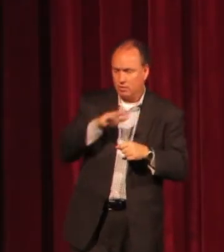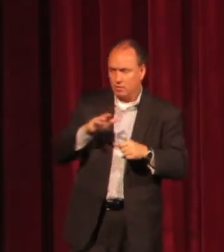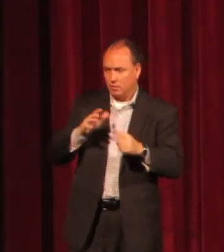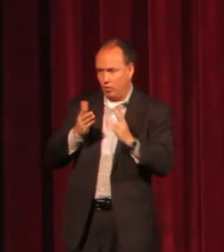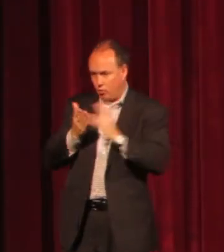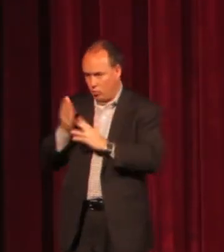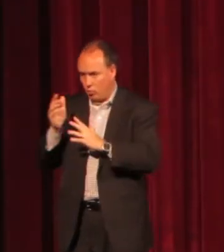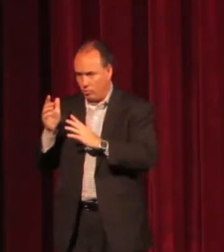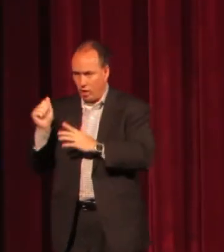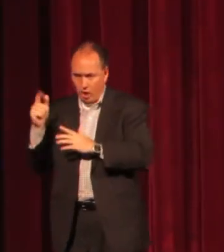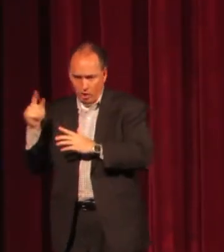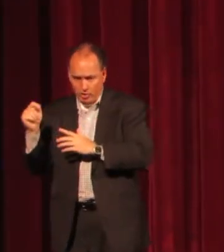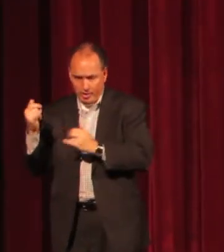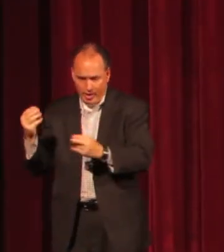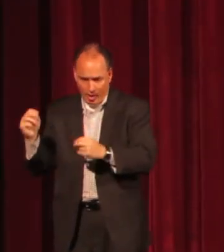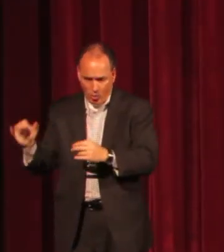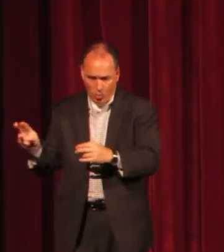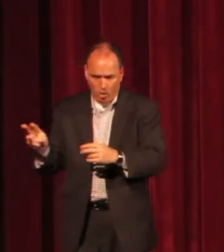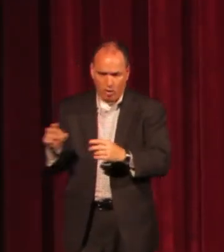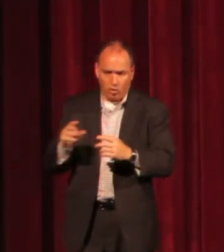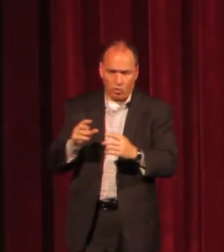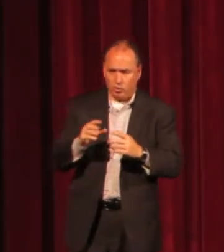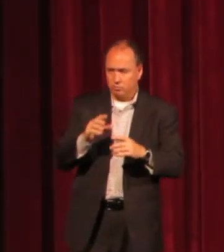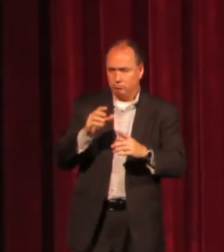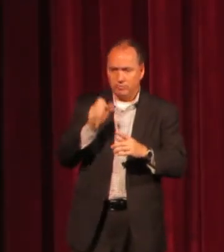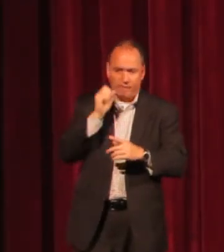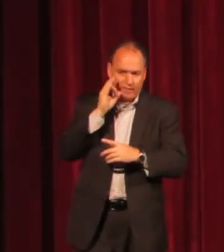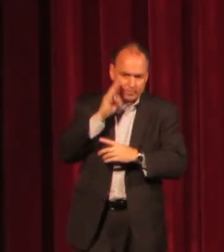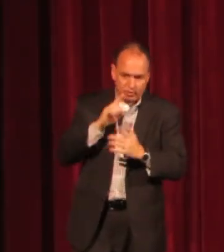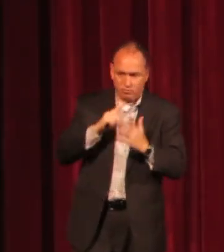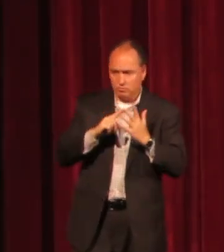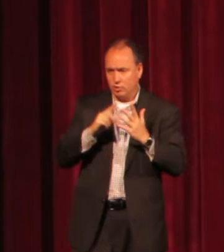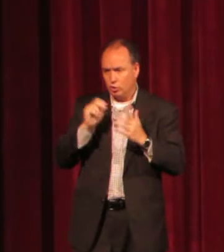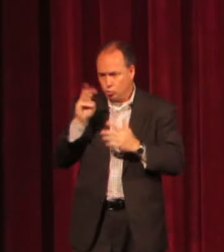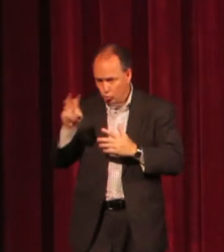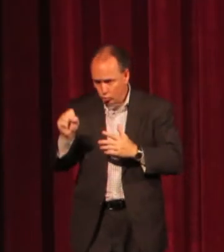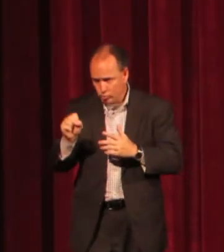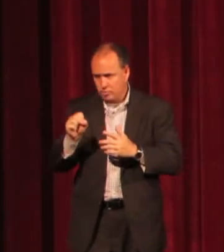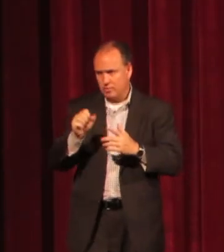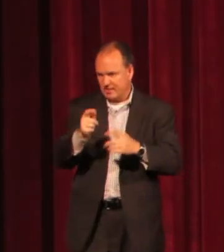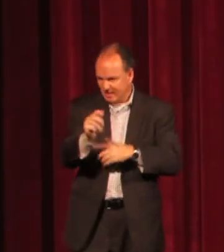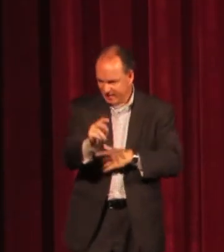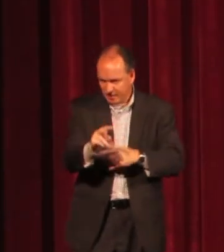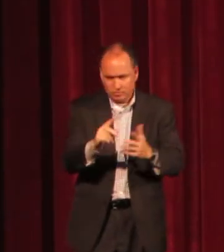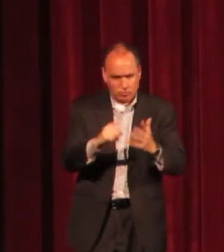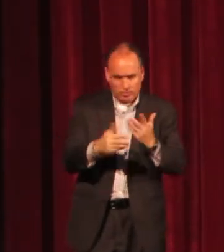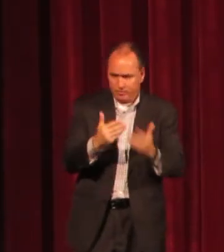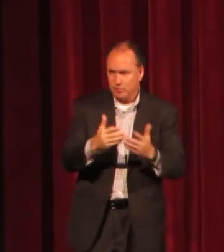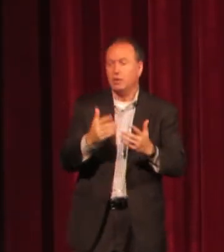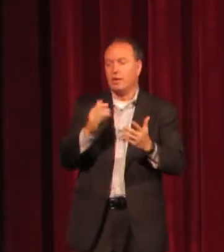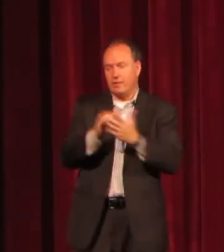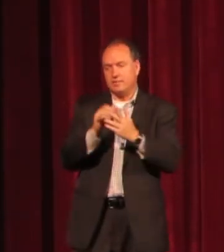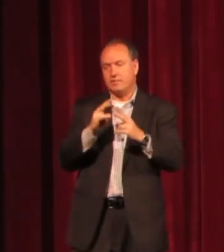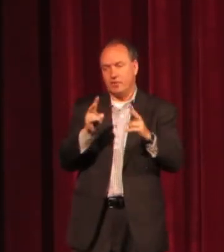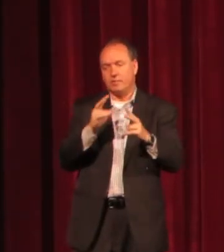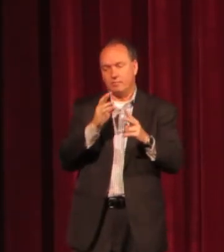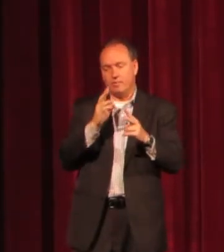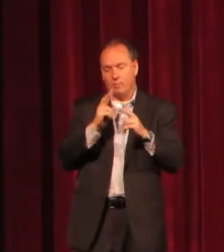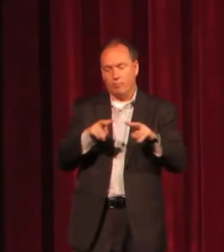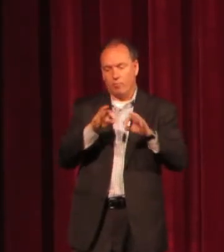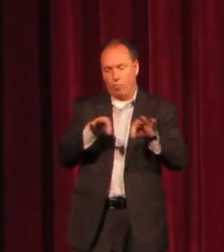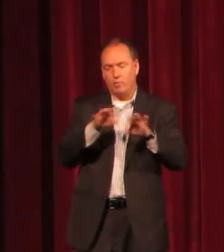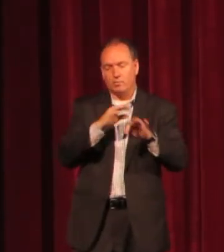Alert Now, any type of social media, or even the news sources, local news sources as well. So that would be very beneficial to